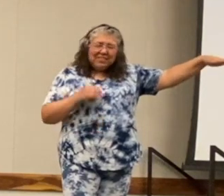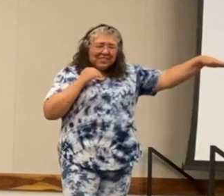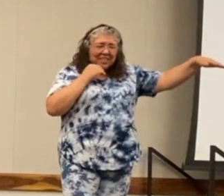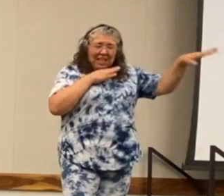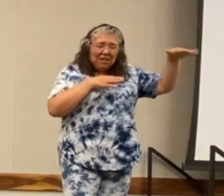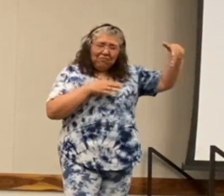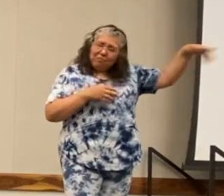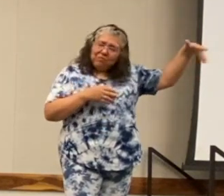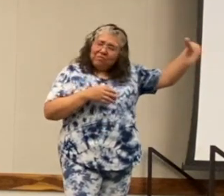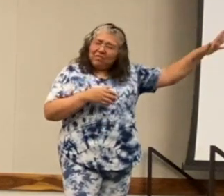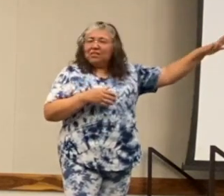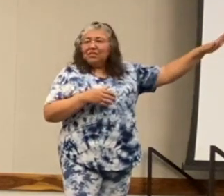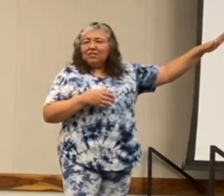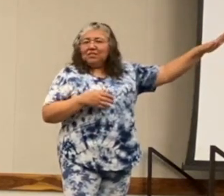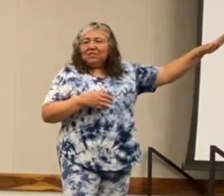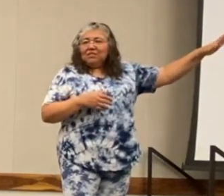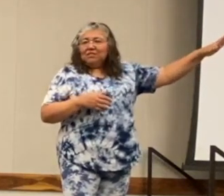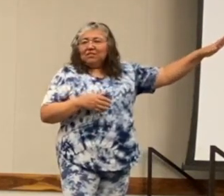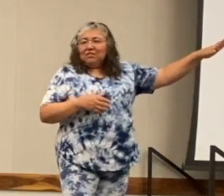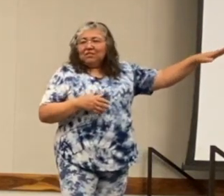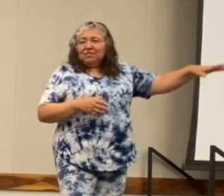That's who you are.